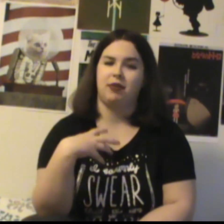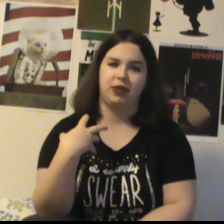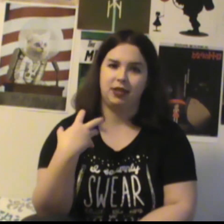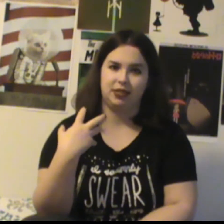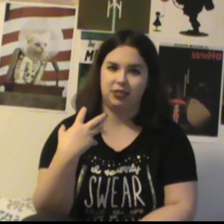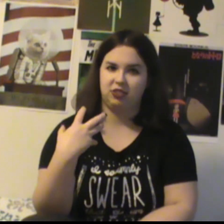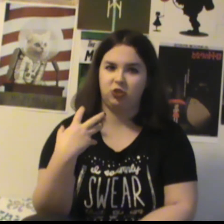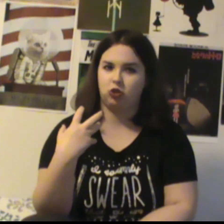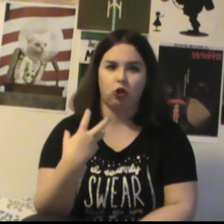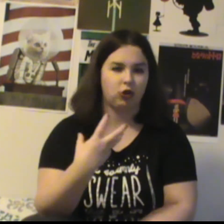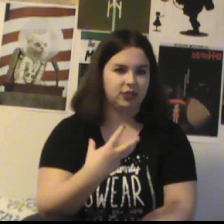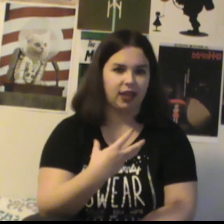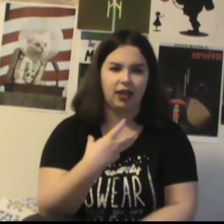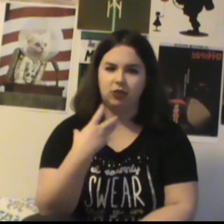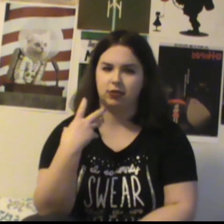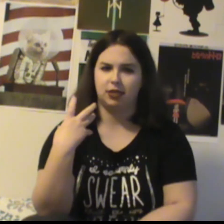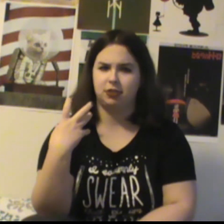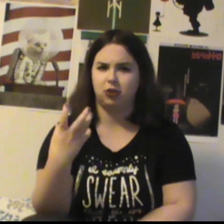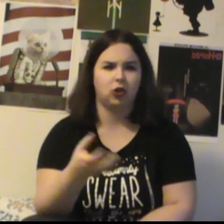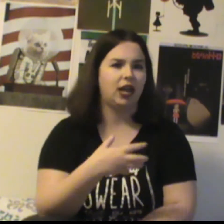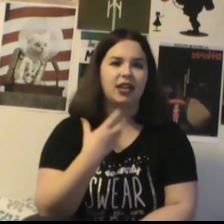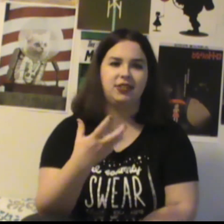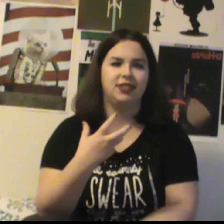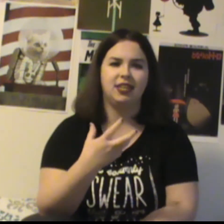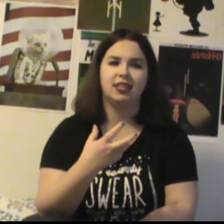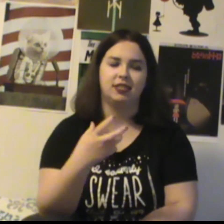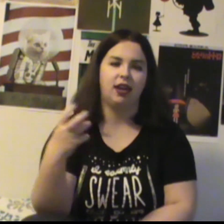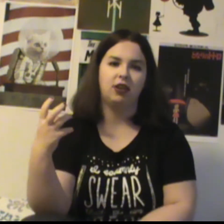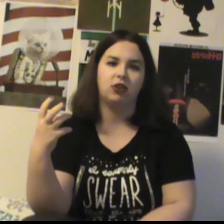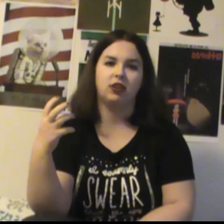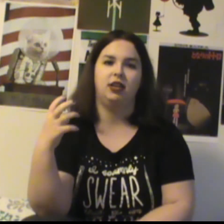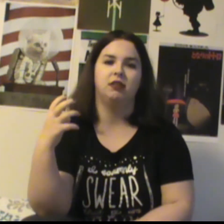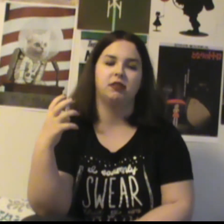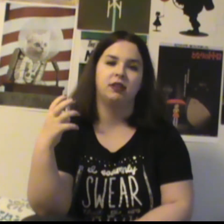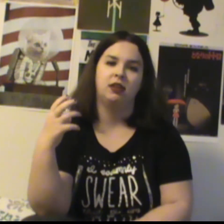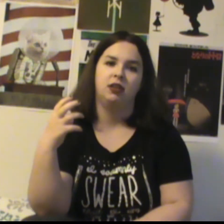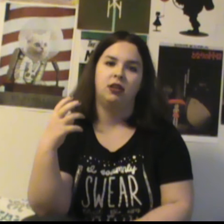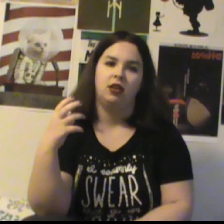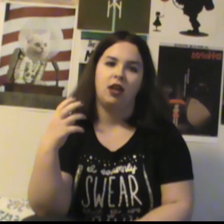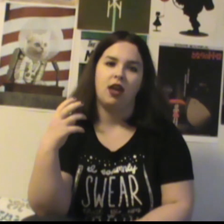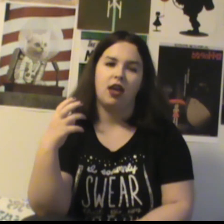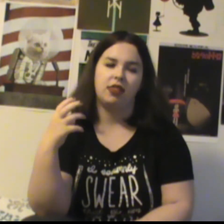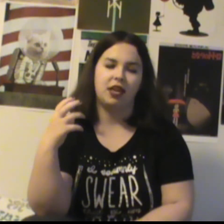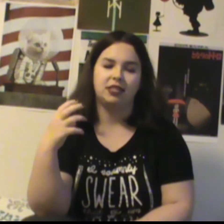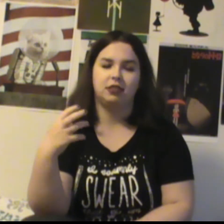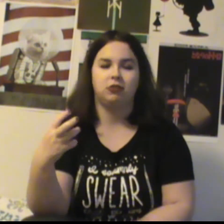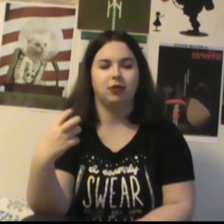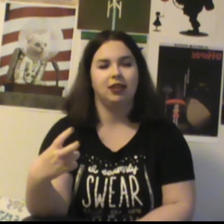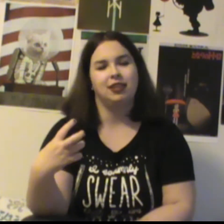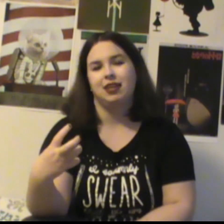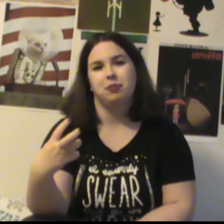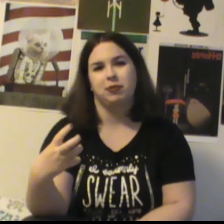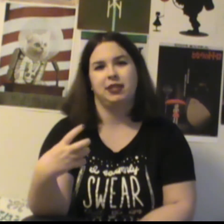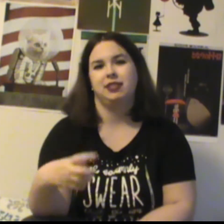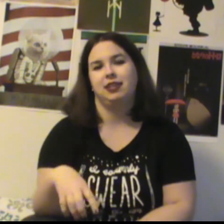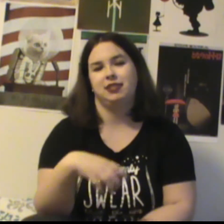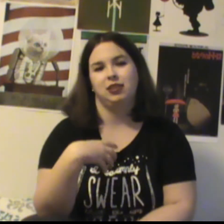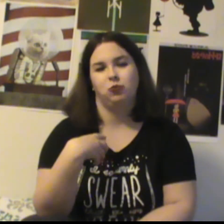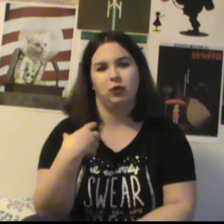having this dark side, or this dark entity inside her, and that's a storyline that I'm really excited to see what's